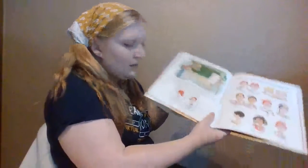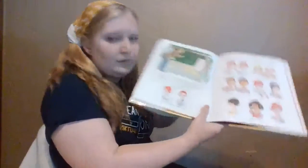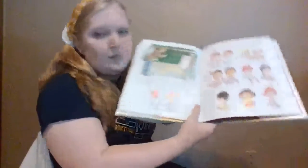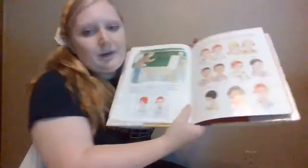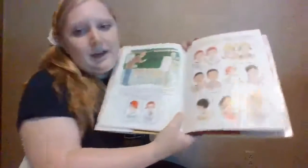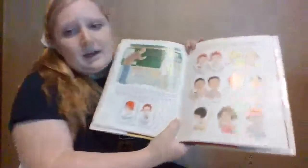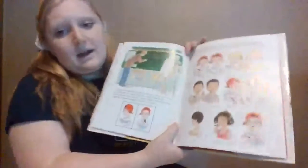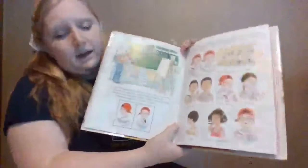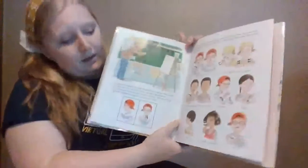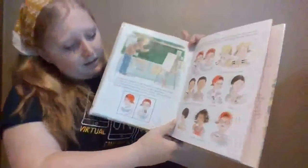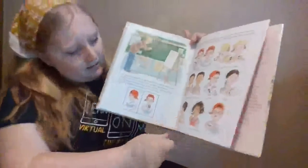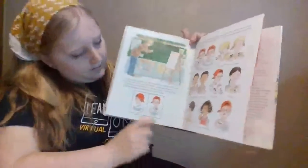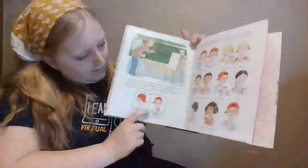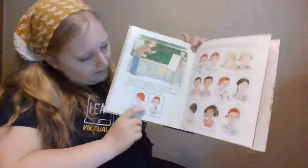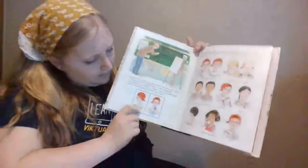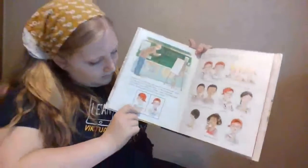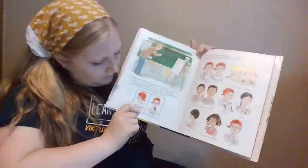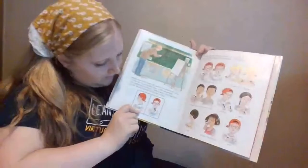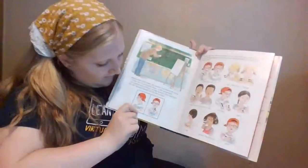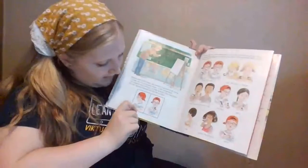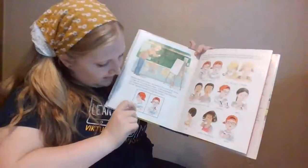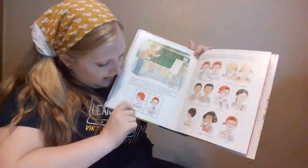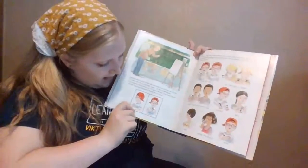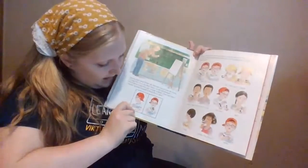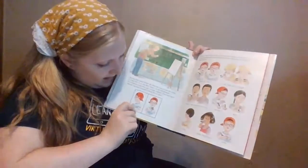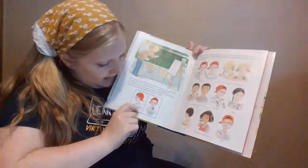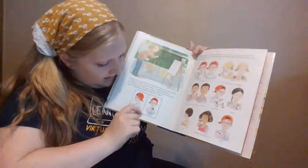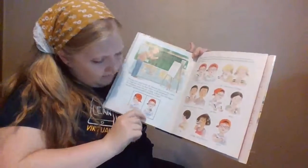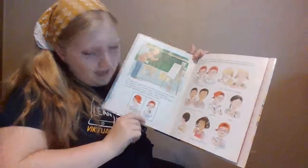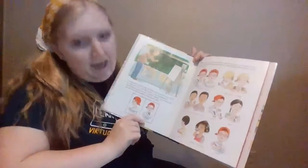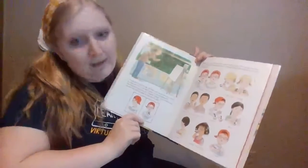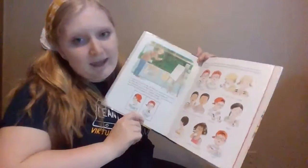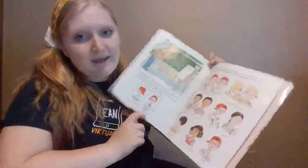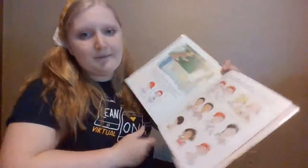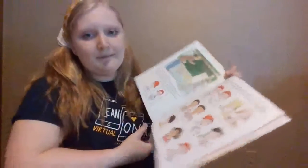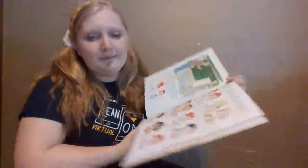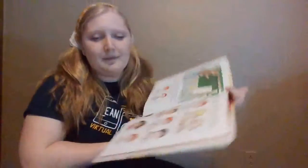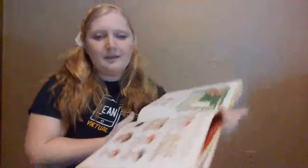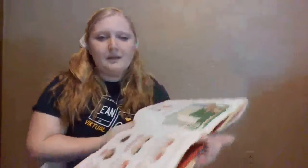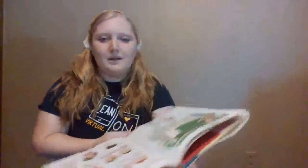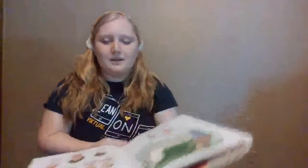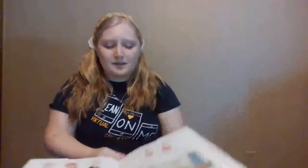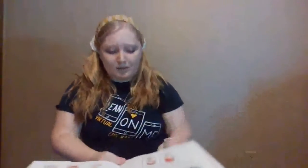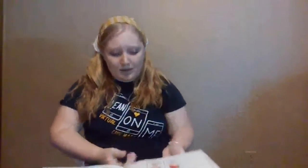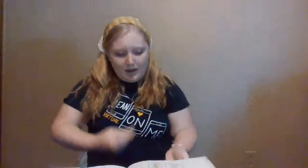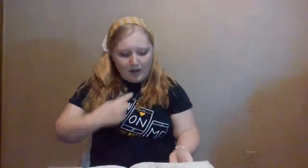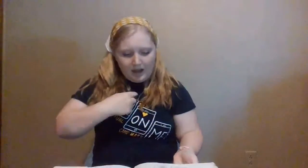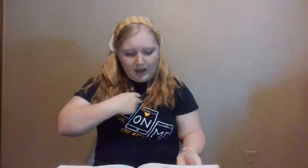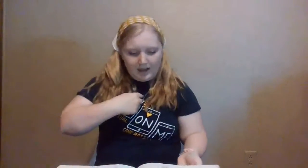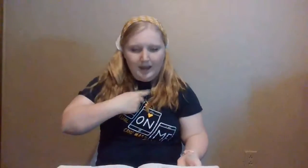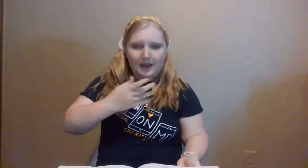So over here, down here, Moses signed, I am happy. So,